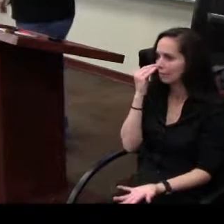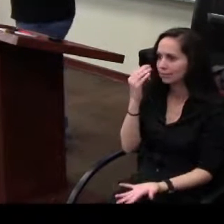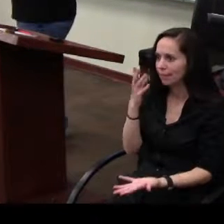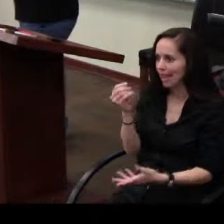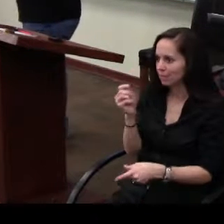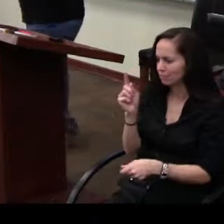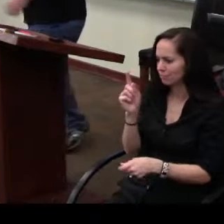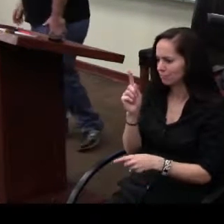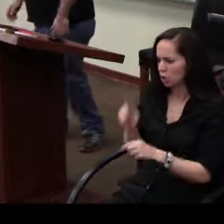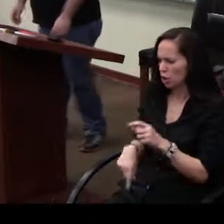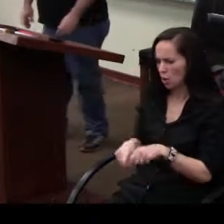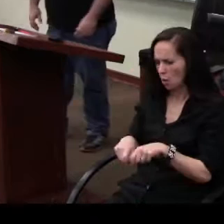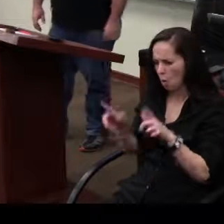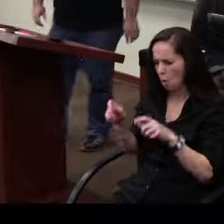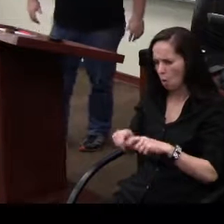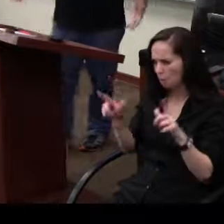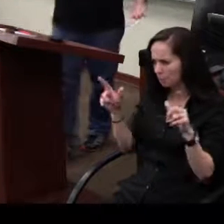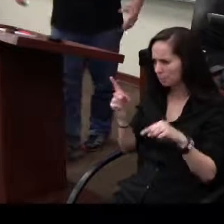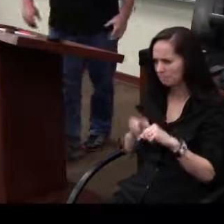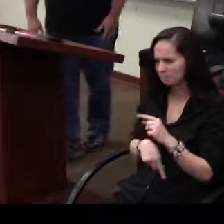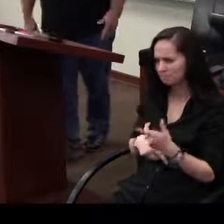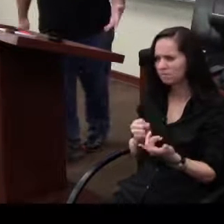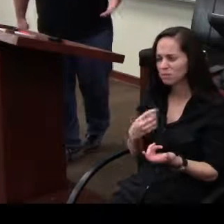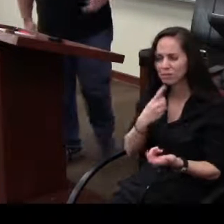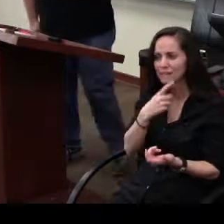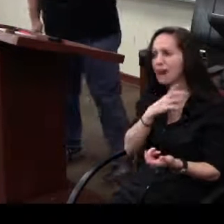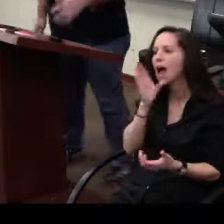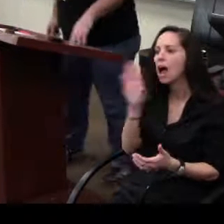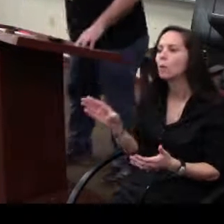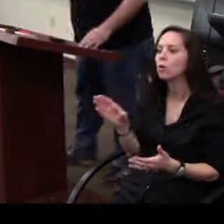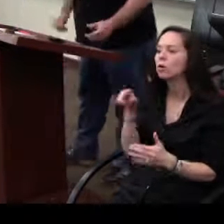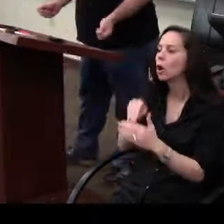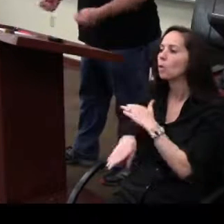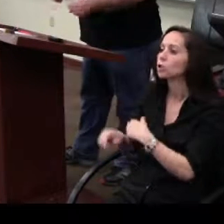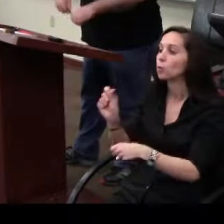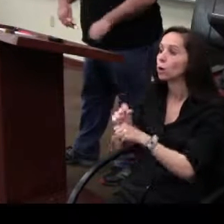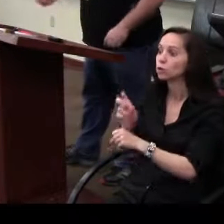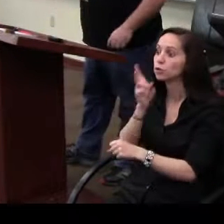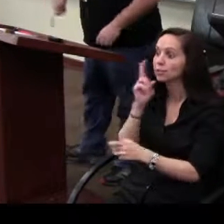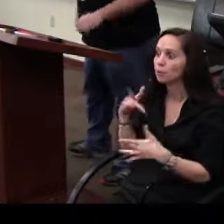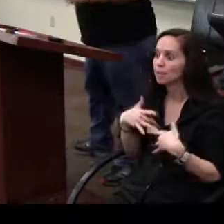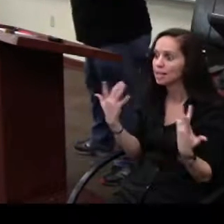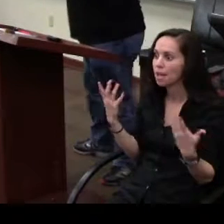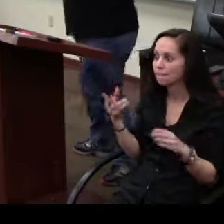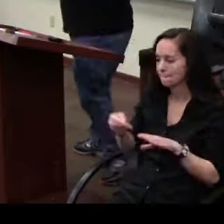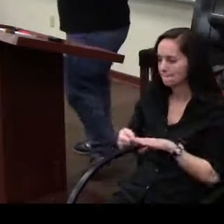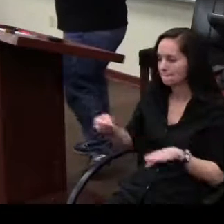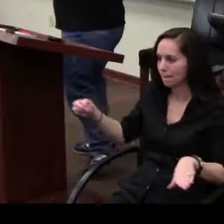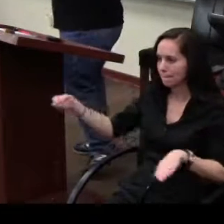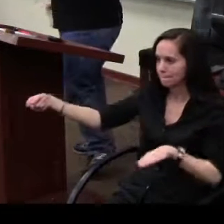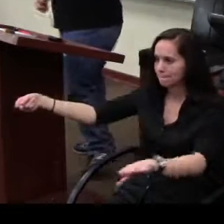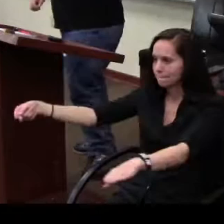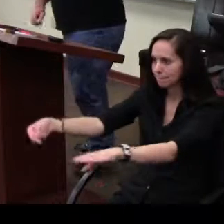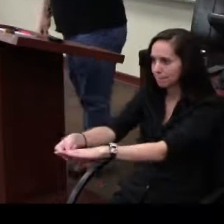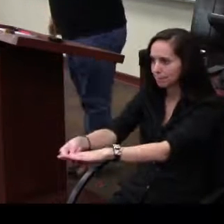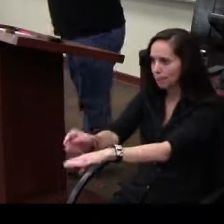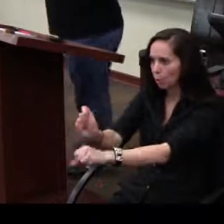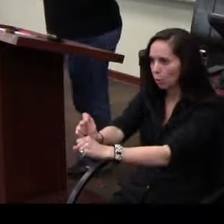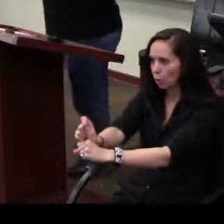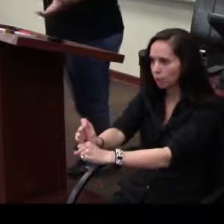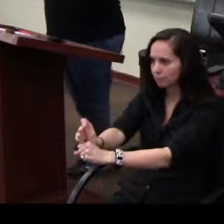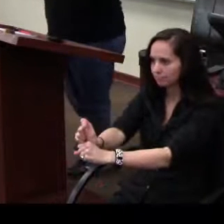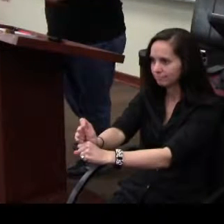not being able to work on it. Couldn't open his files, right? So he said, well, I'm going to go into work and see what happens. So sure enough, takes his USB drive, goes into work, plugs it